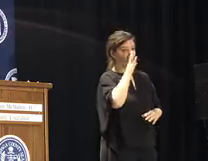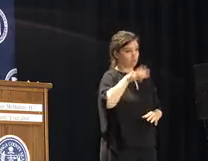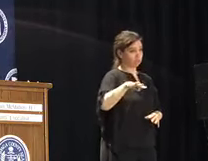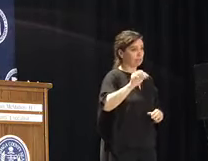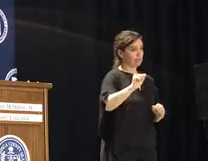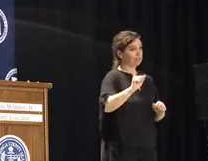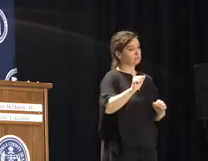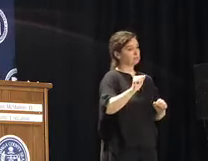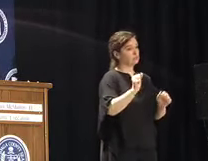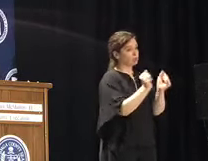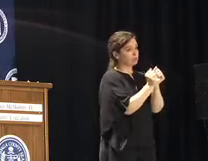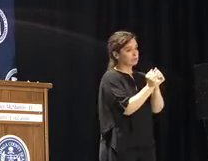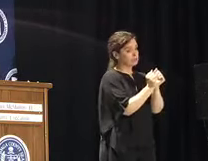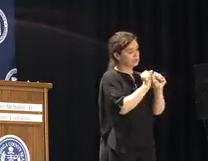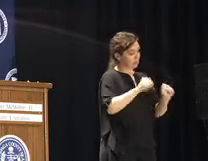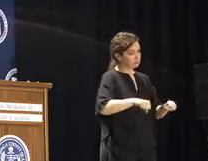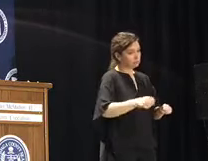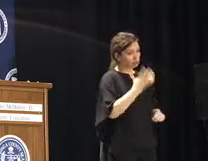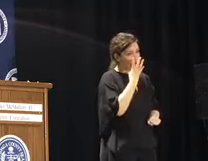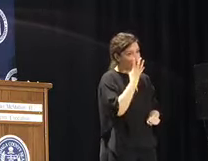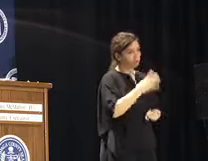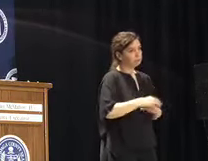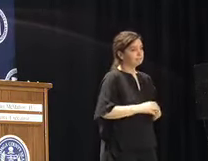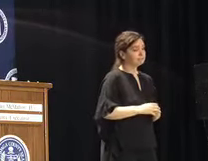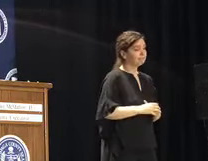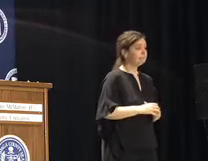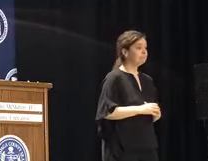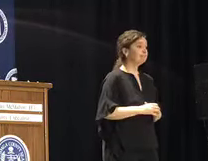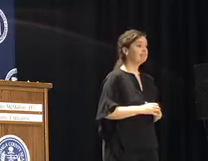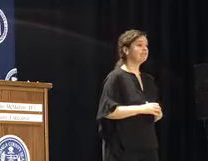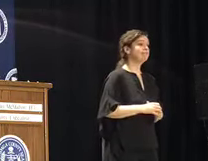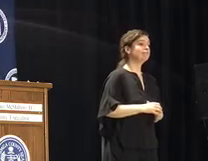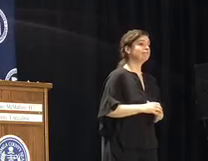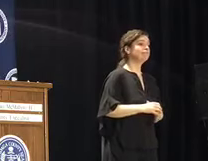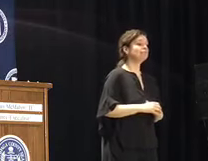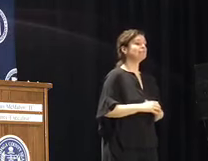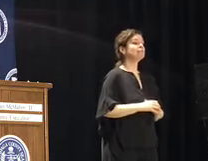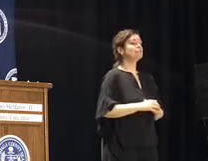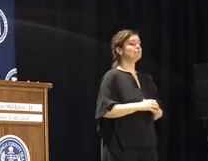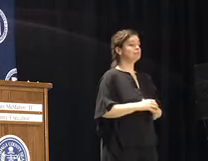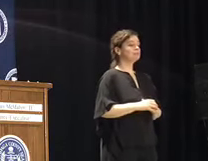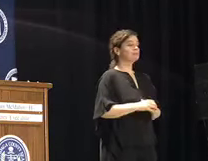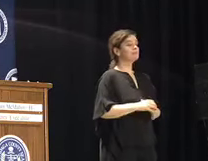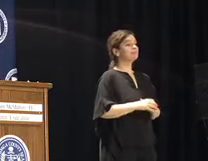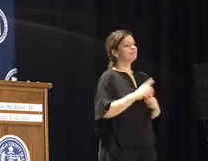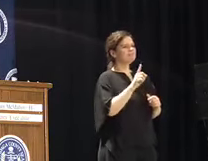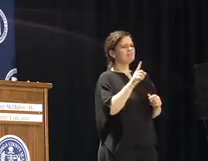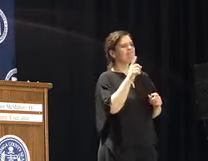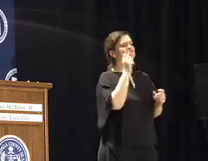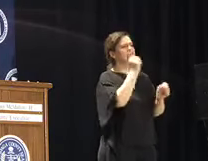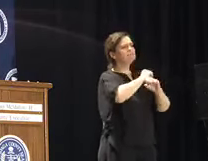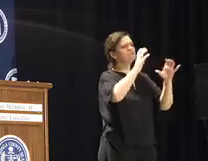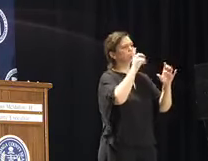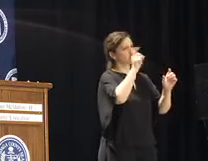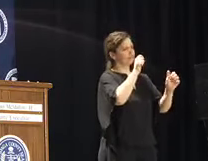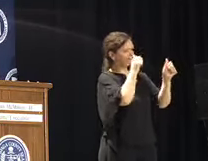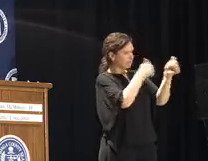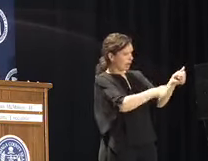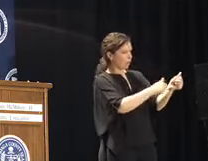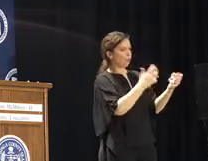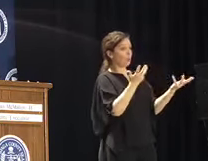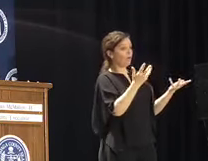these misdeeds more serious from a civil and a misdemeanor. Certainly, right